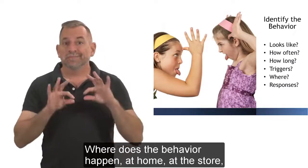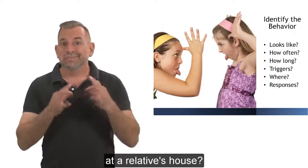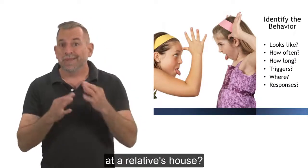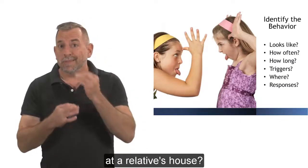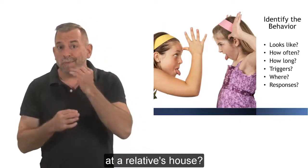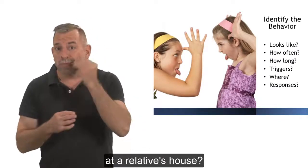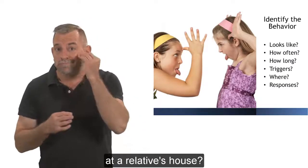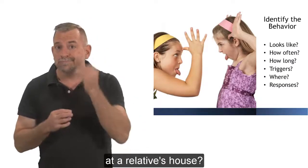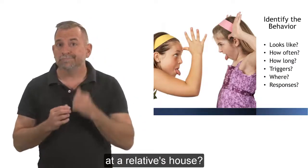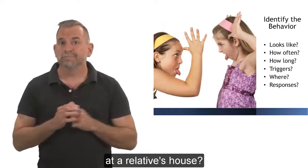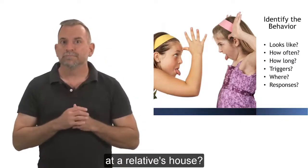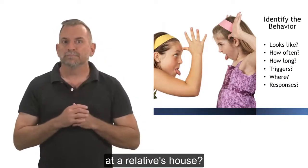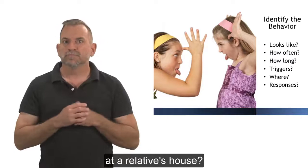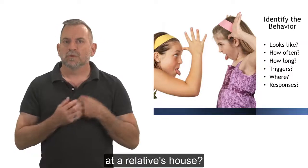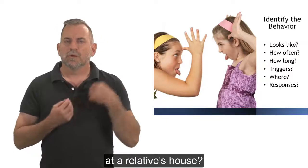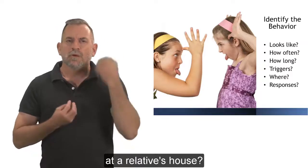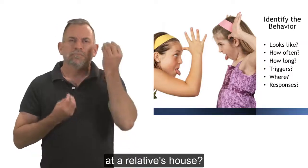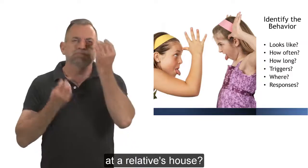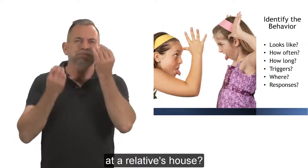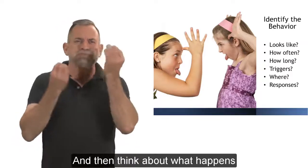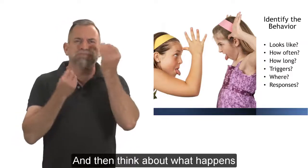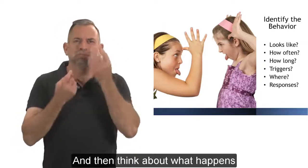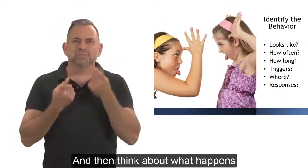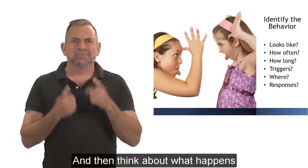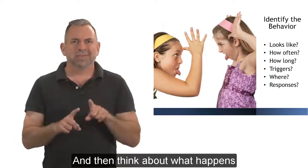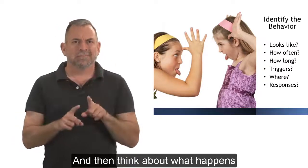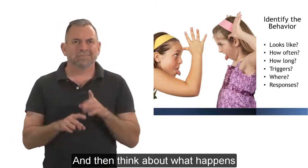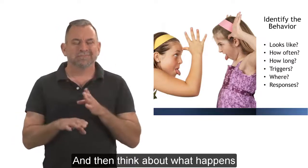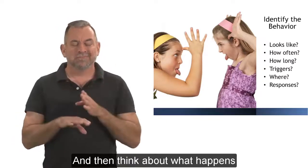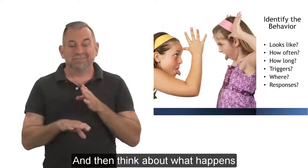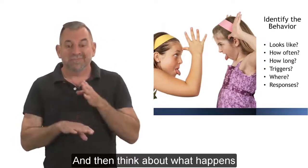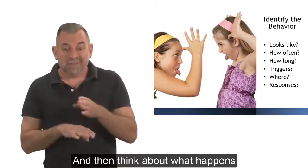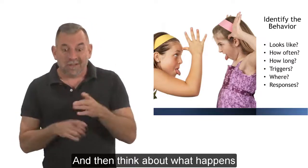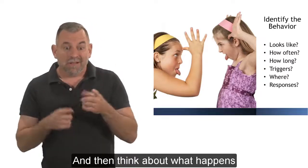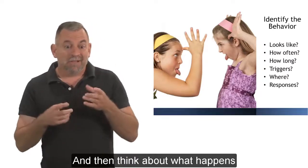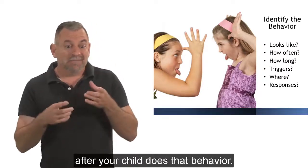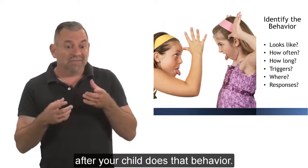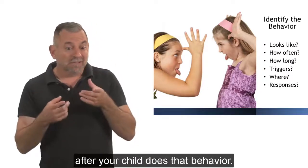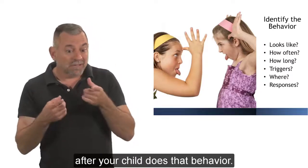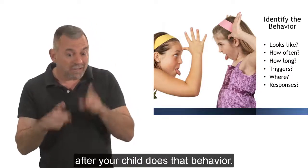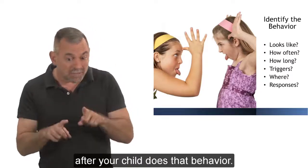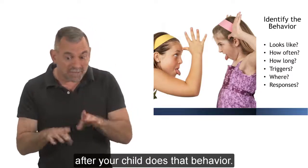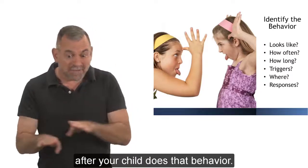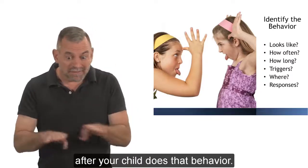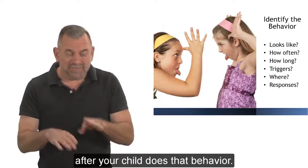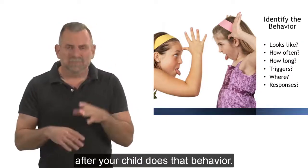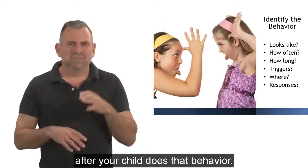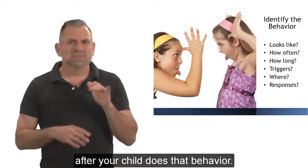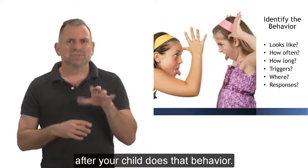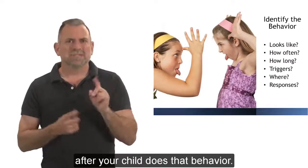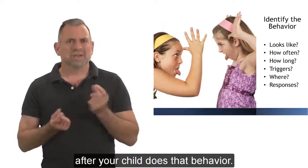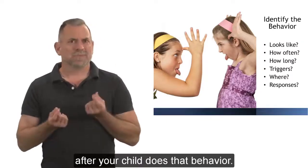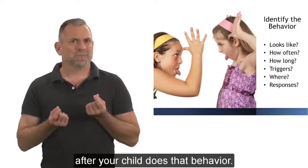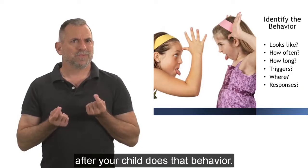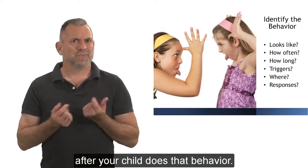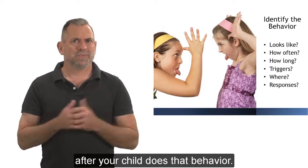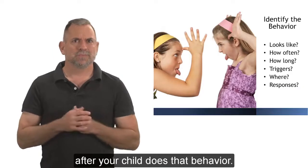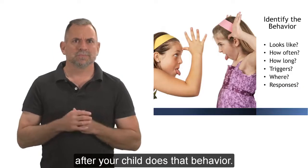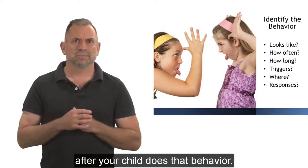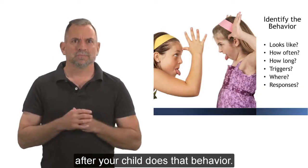a relative's house? And then think about what happens after your child does that behavior.